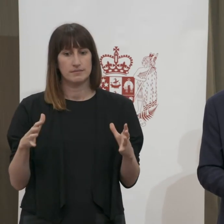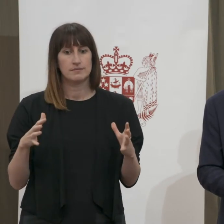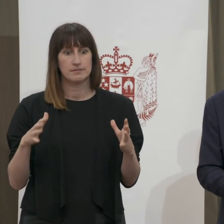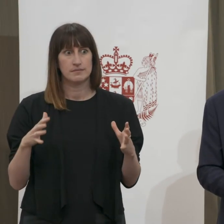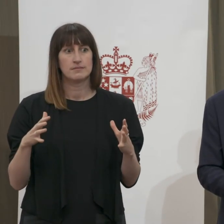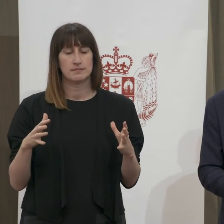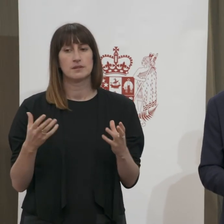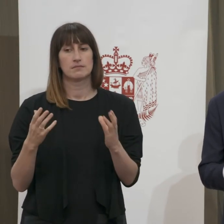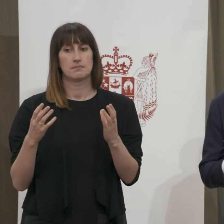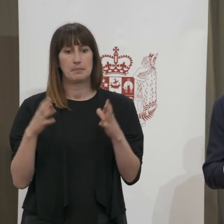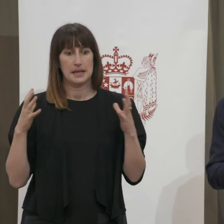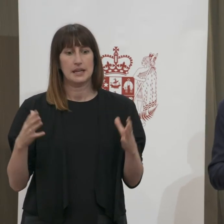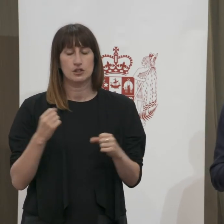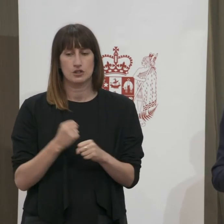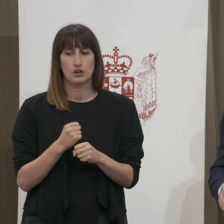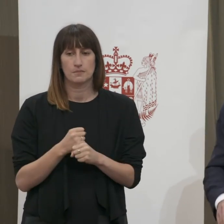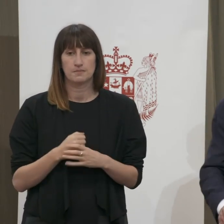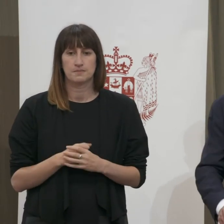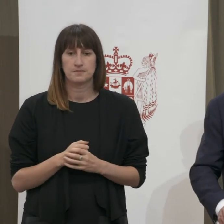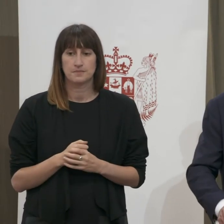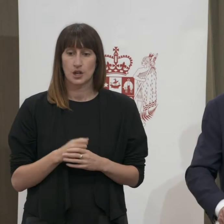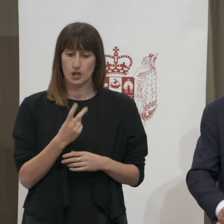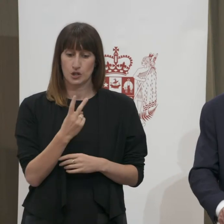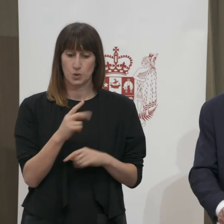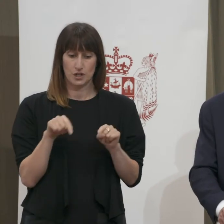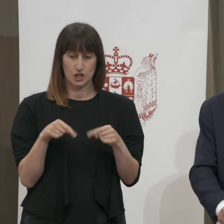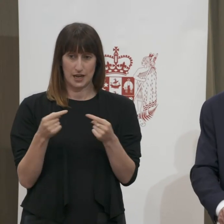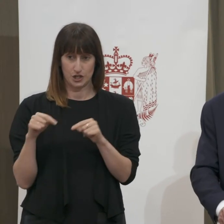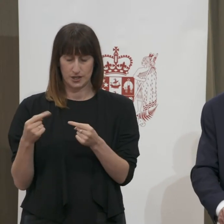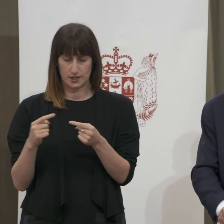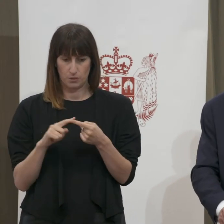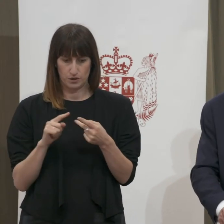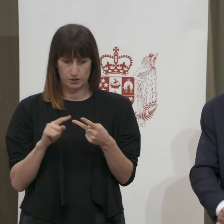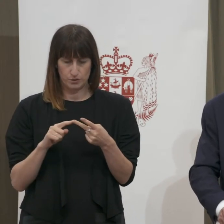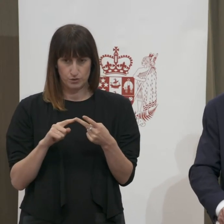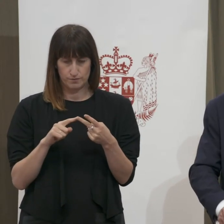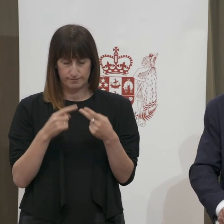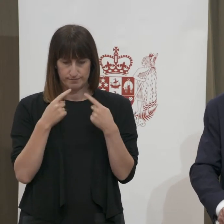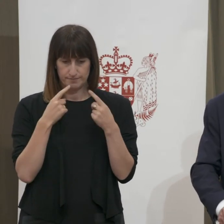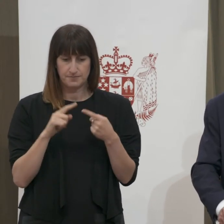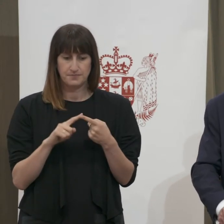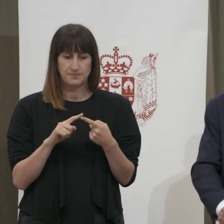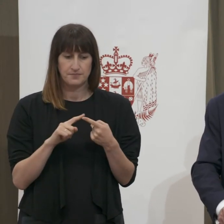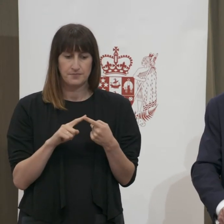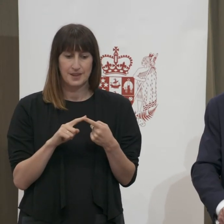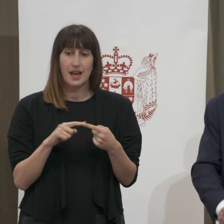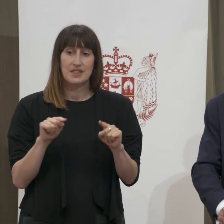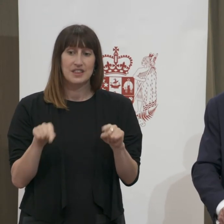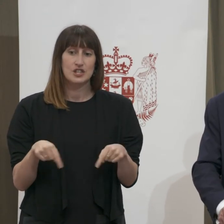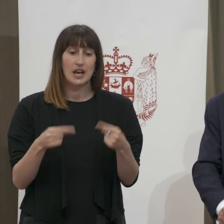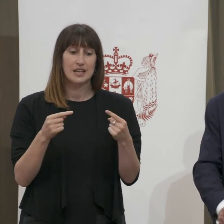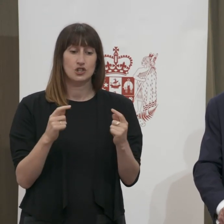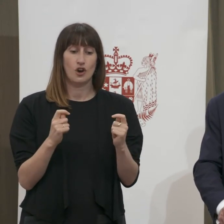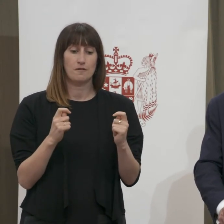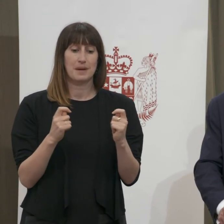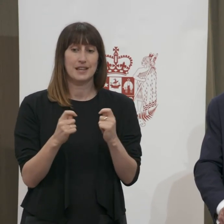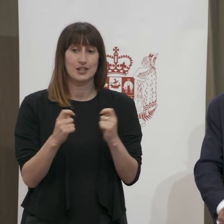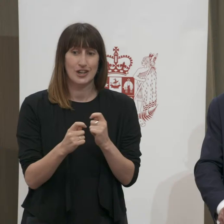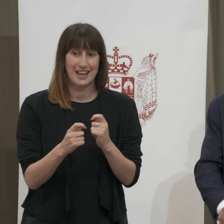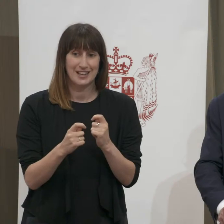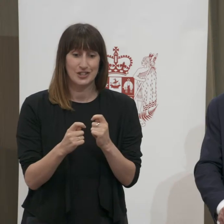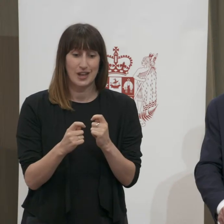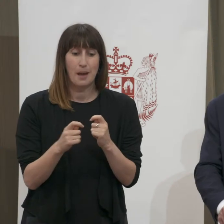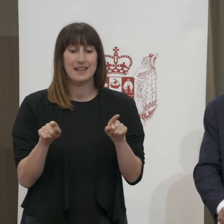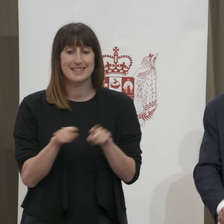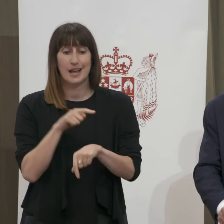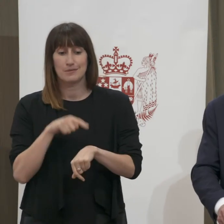size. There are two challenges right now that I want to acknowledge. The challenge of making change when we are also in the middle of